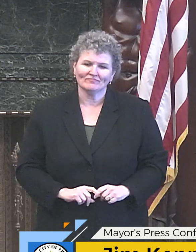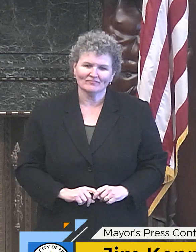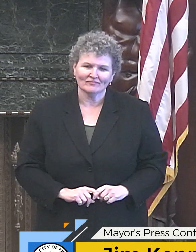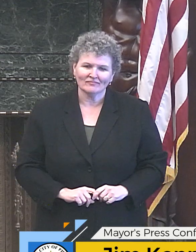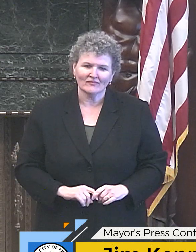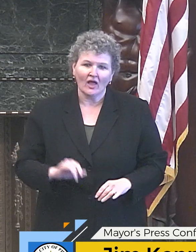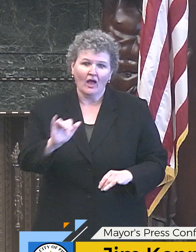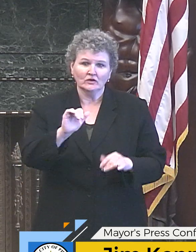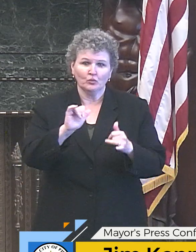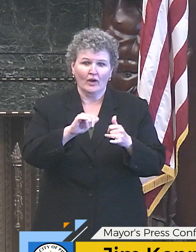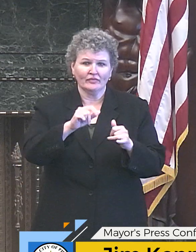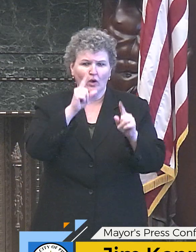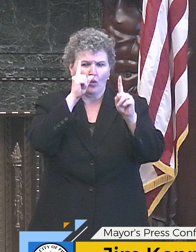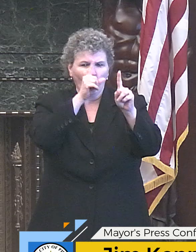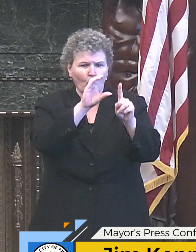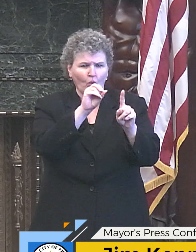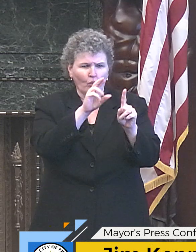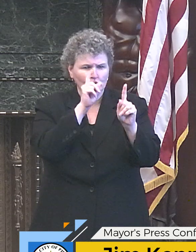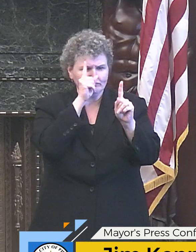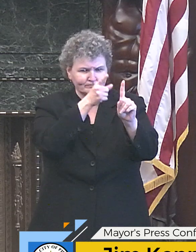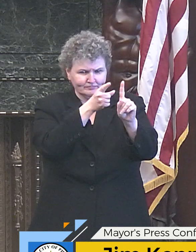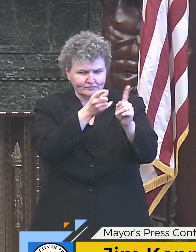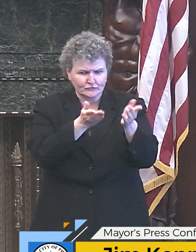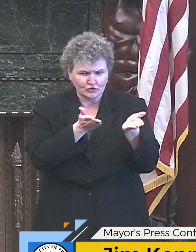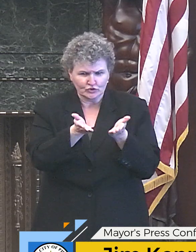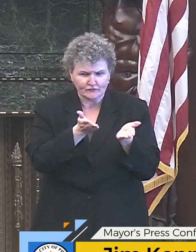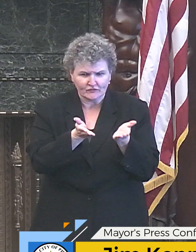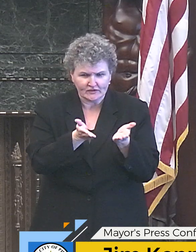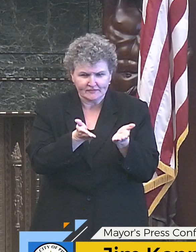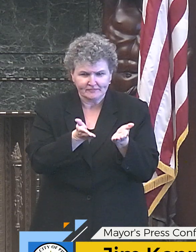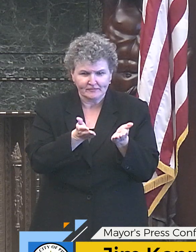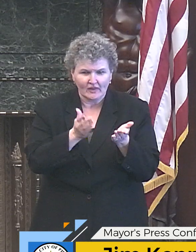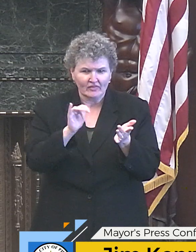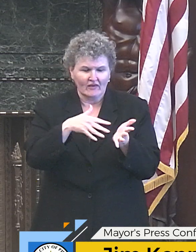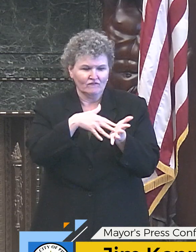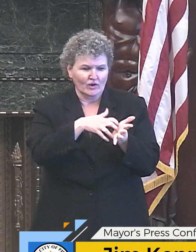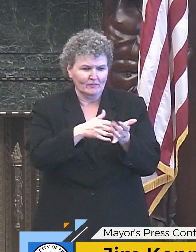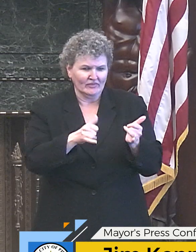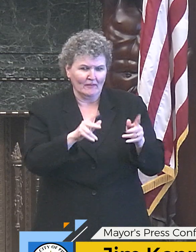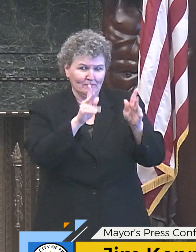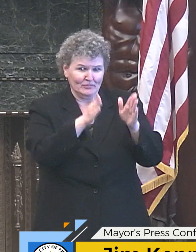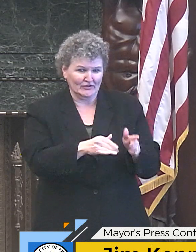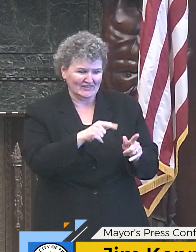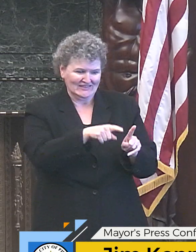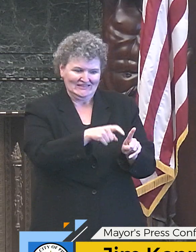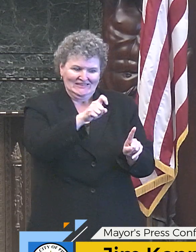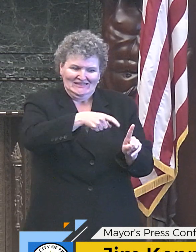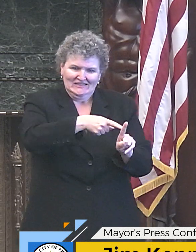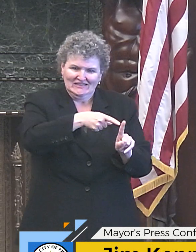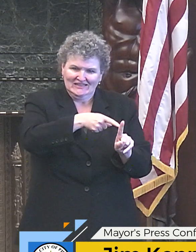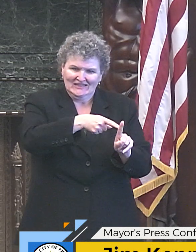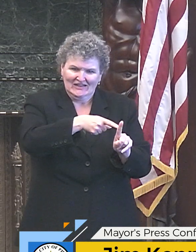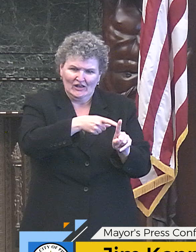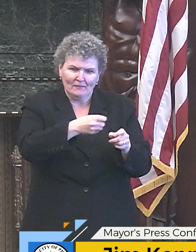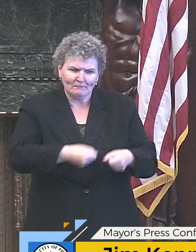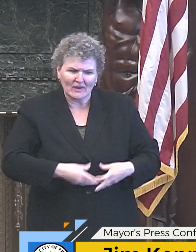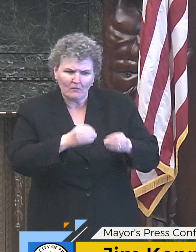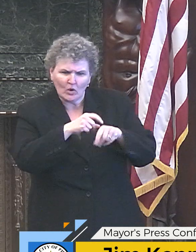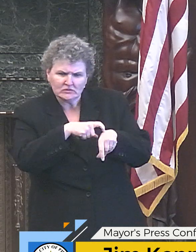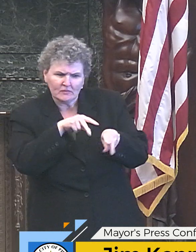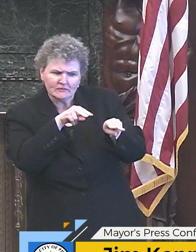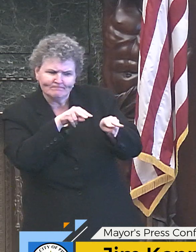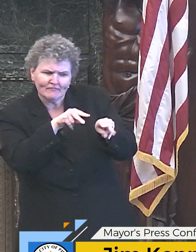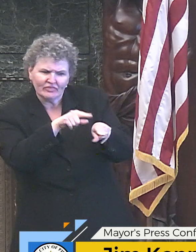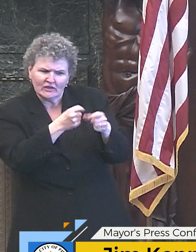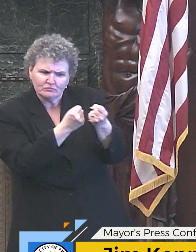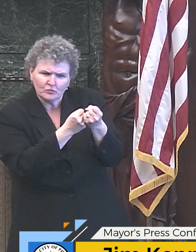services that Philadelphians, particularly our most vulnerable residents, rely upon during this unprecedented time while minimizing the